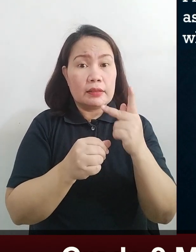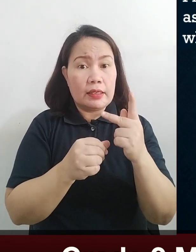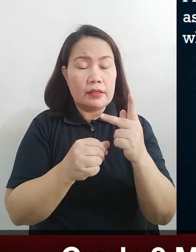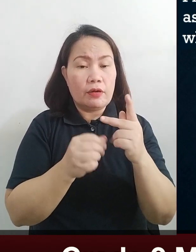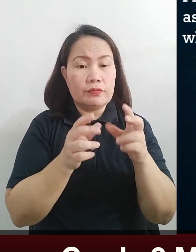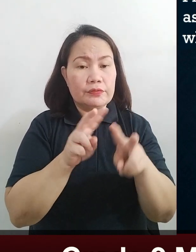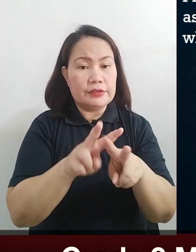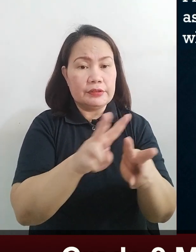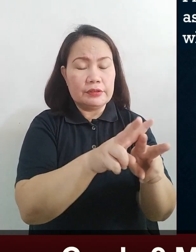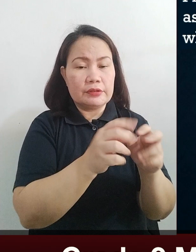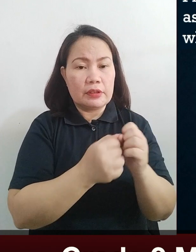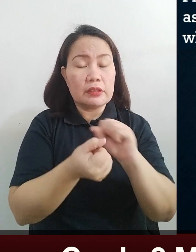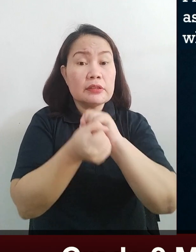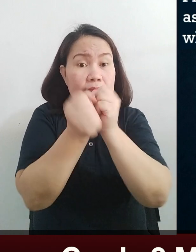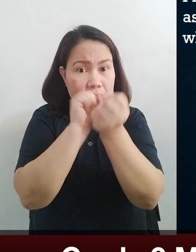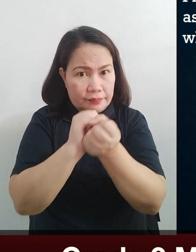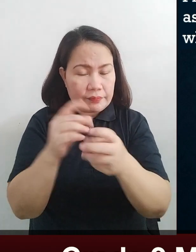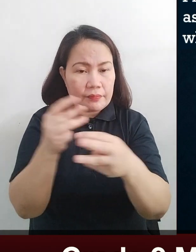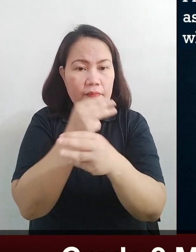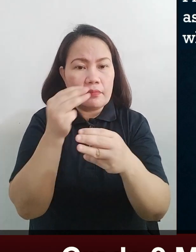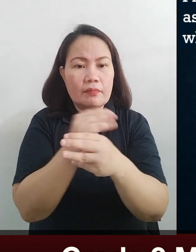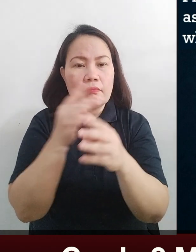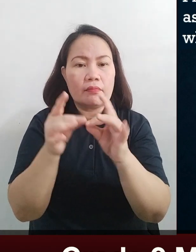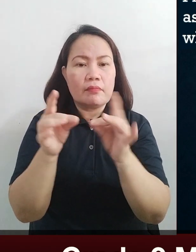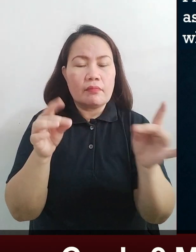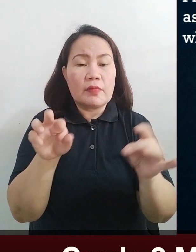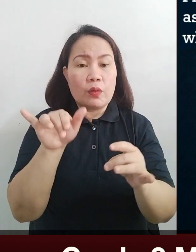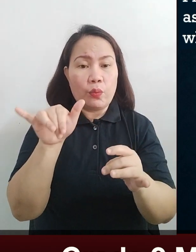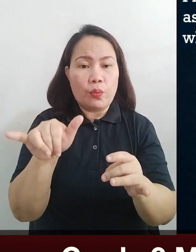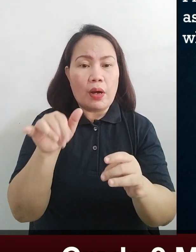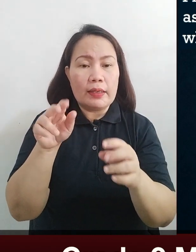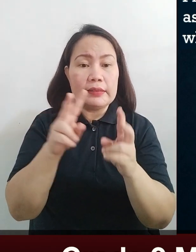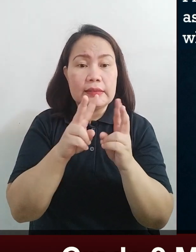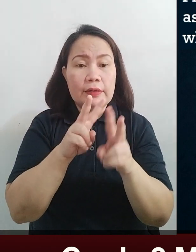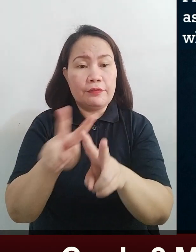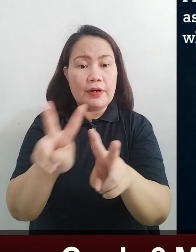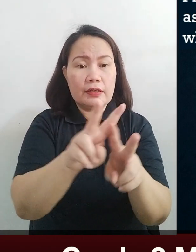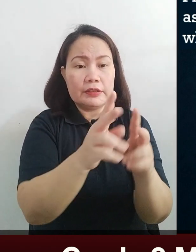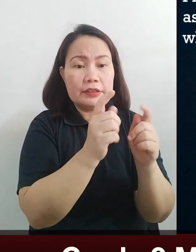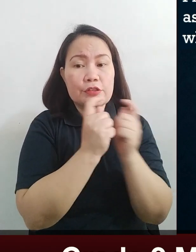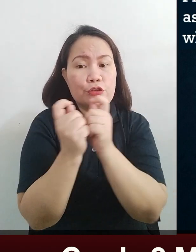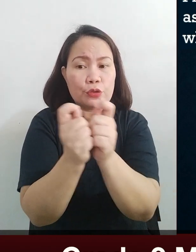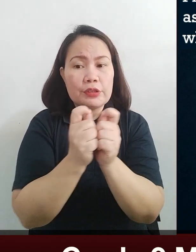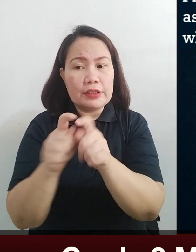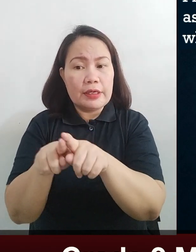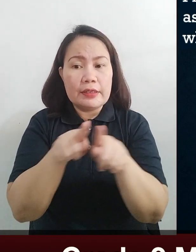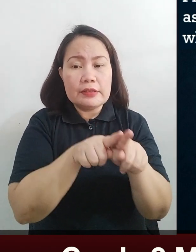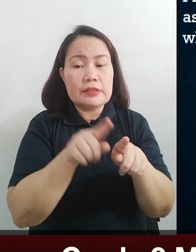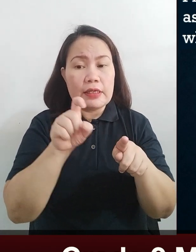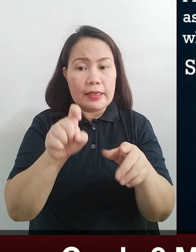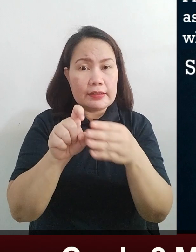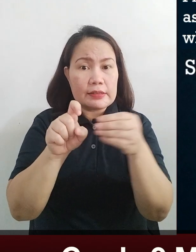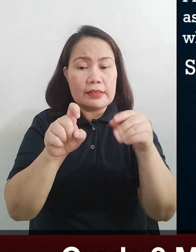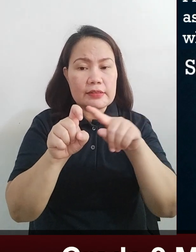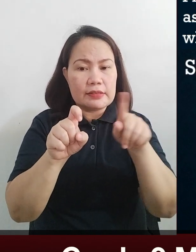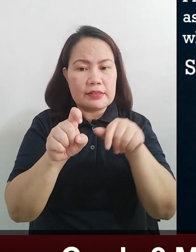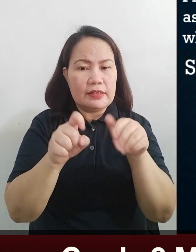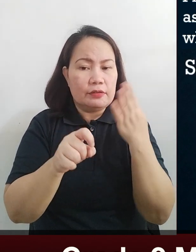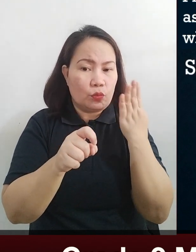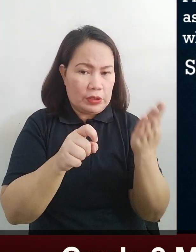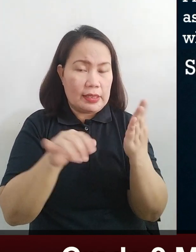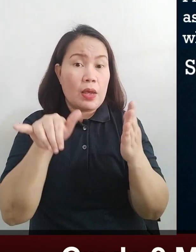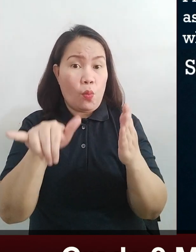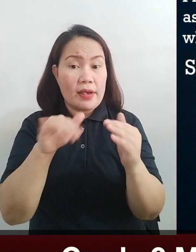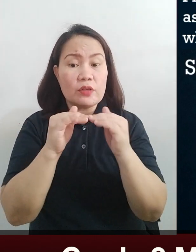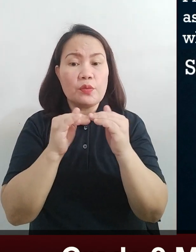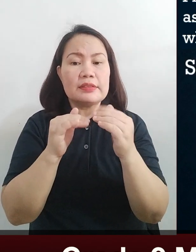ulit. So, translate natin yung mathematical statement na Y varies jointly as X and Z. So, Y